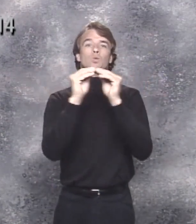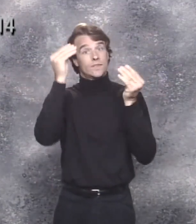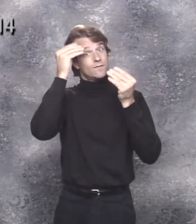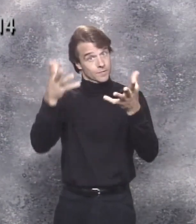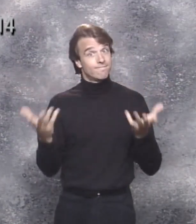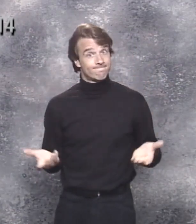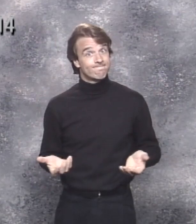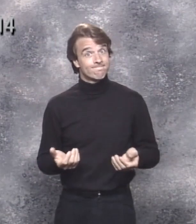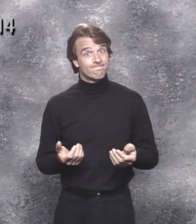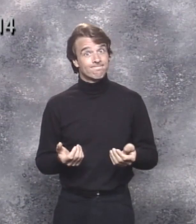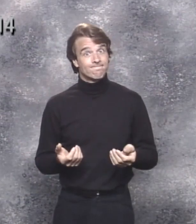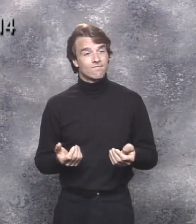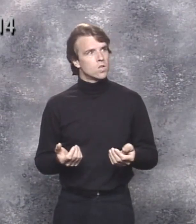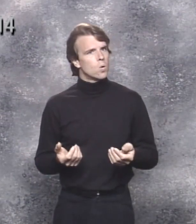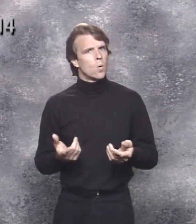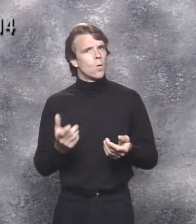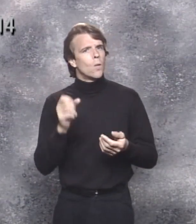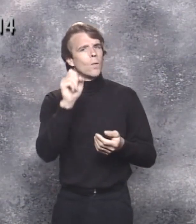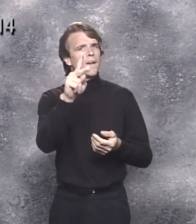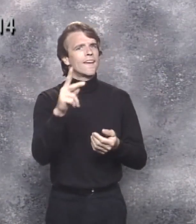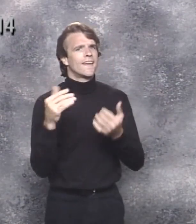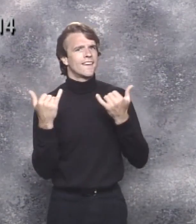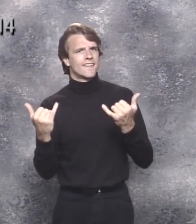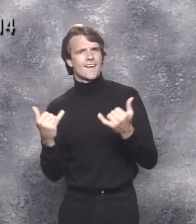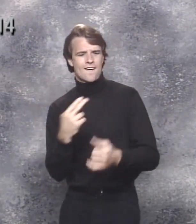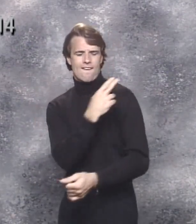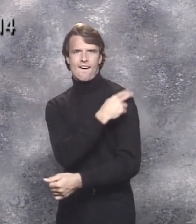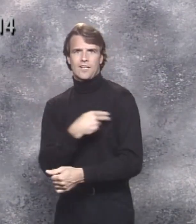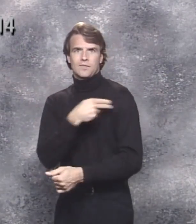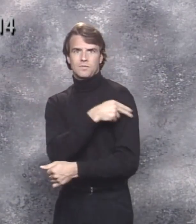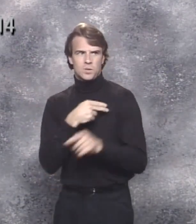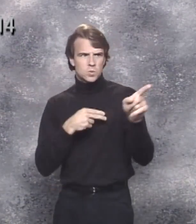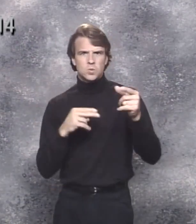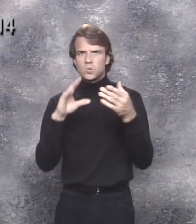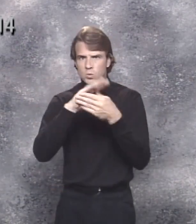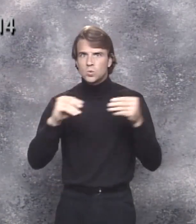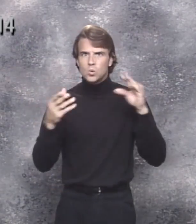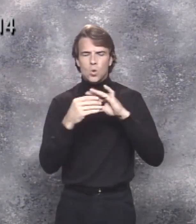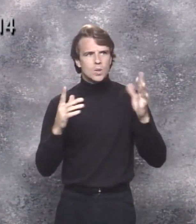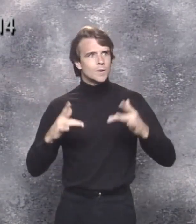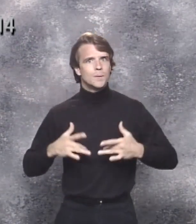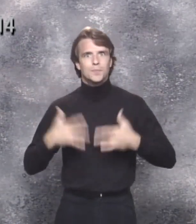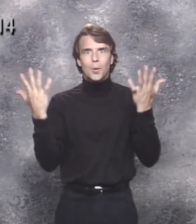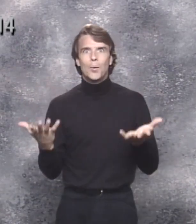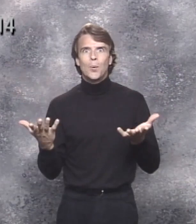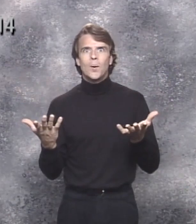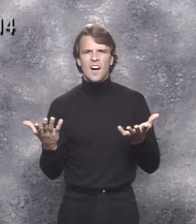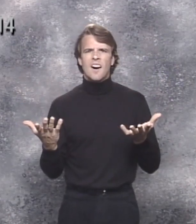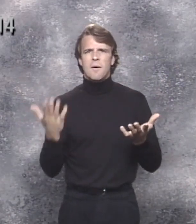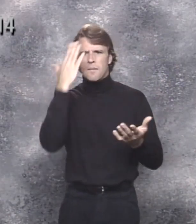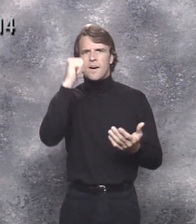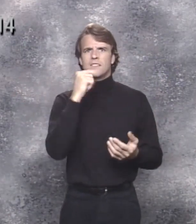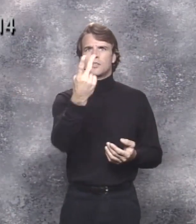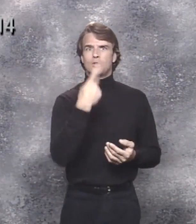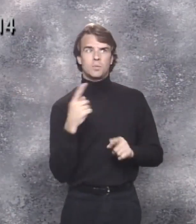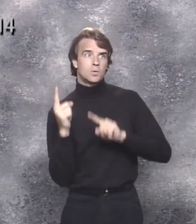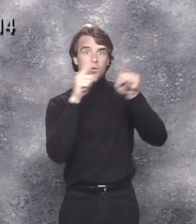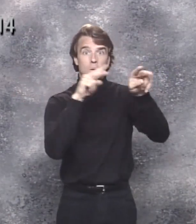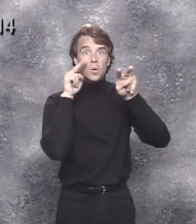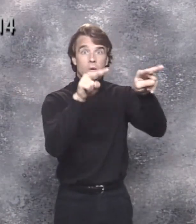use your face and give that additional information. Okay, now let's go back to the hospital and